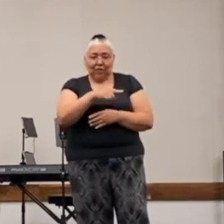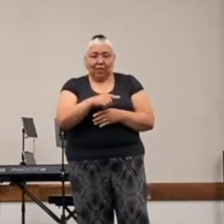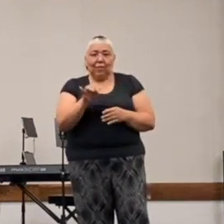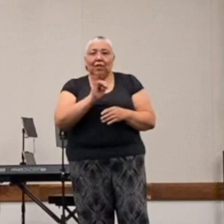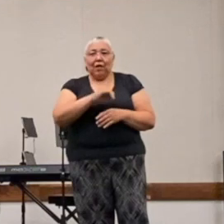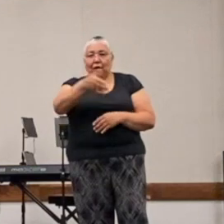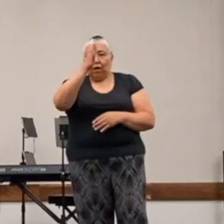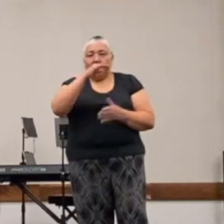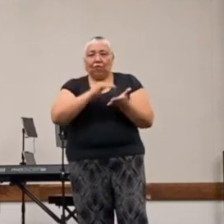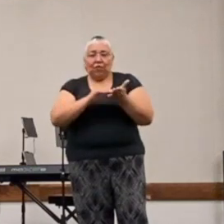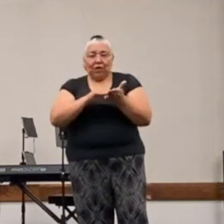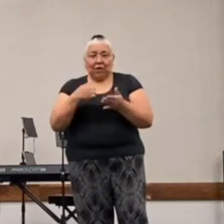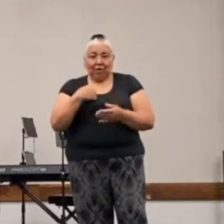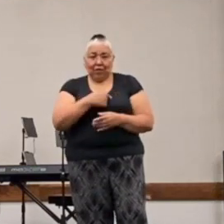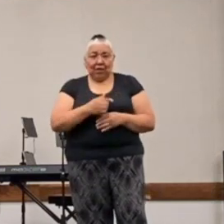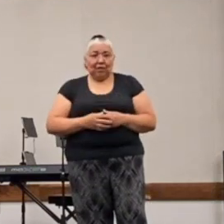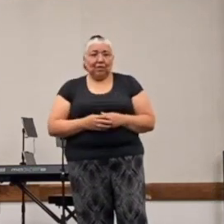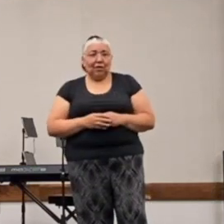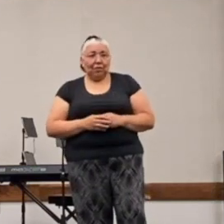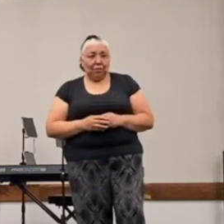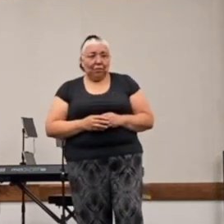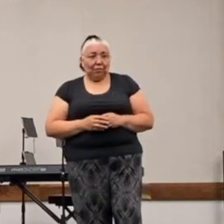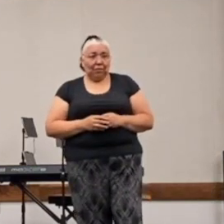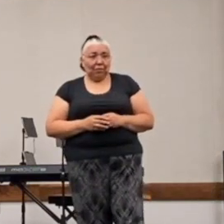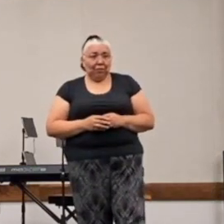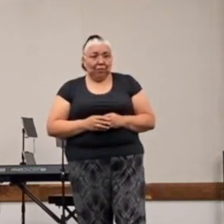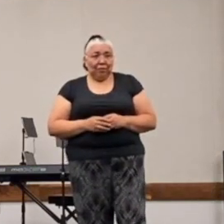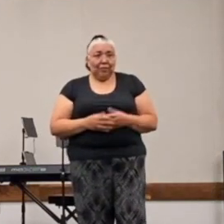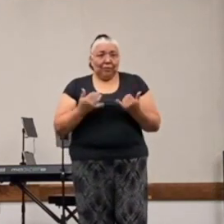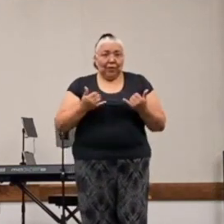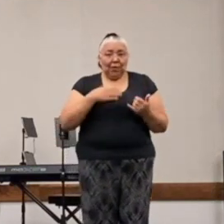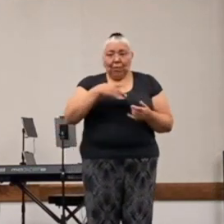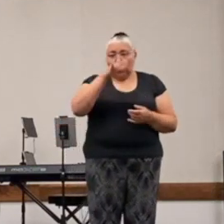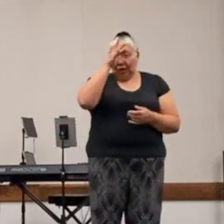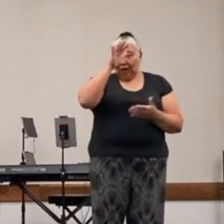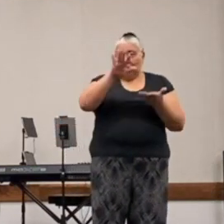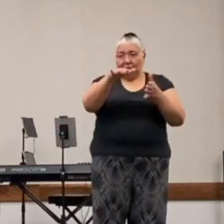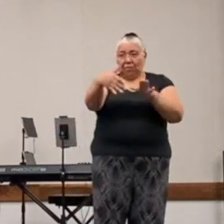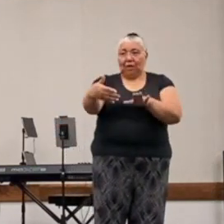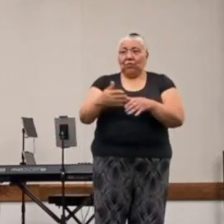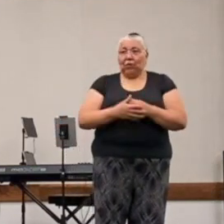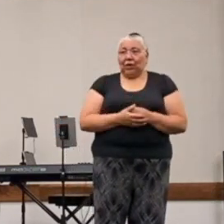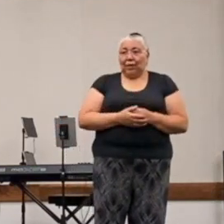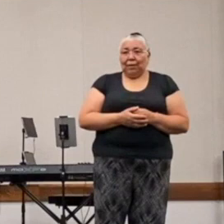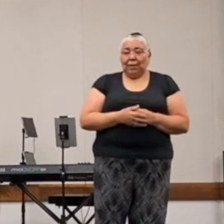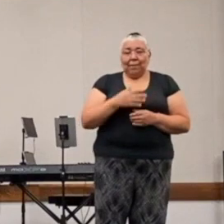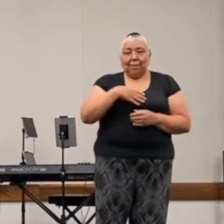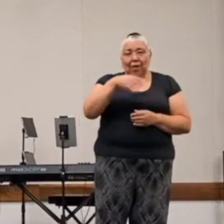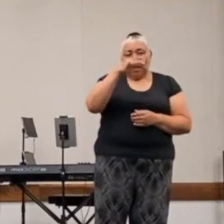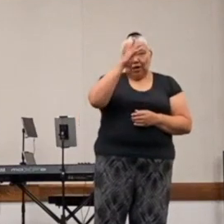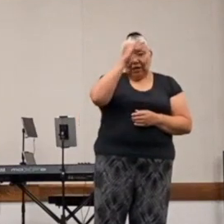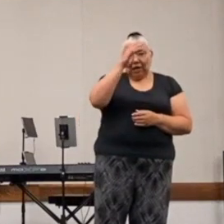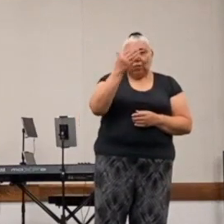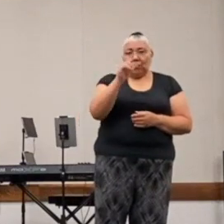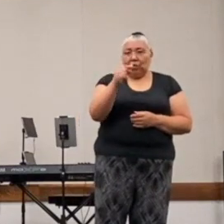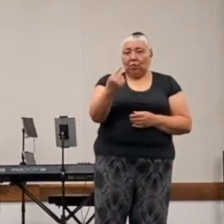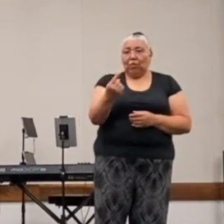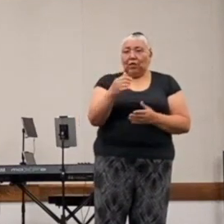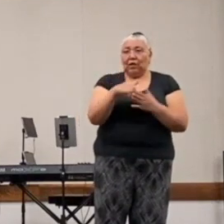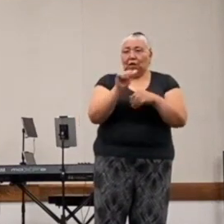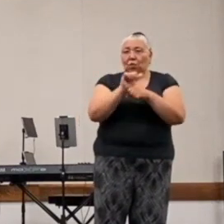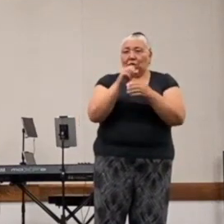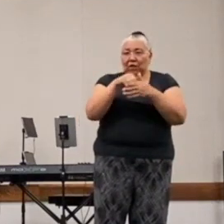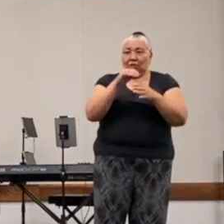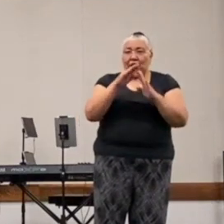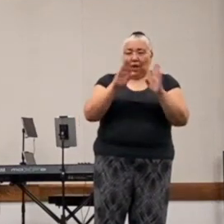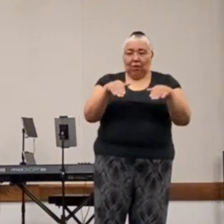as God also forgave us. Amen. You know, when my father passed away, my dad was the only one who worked in the